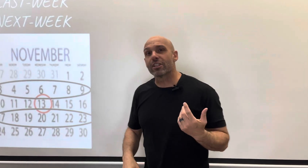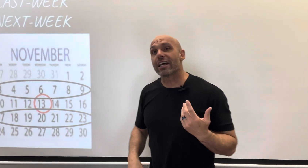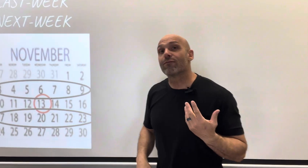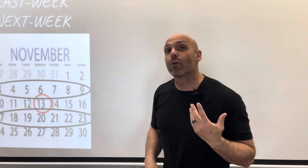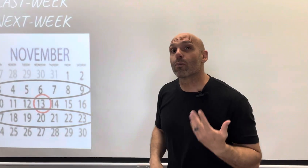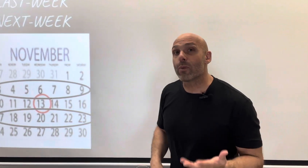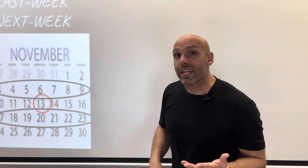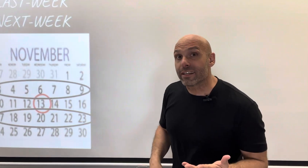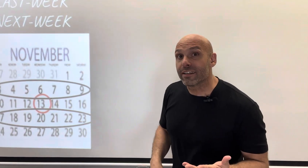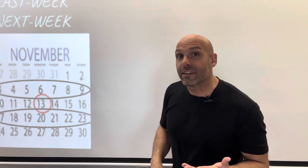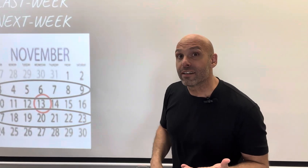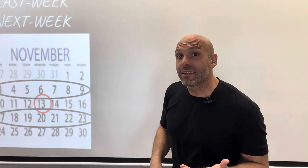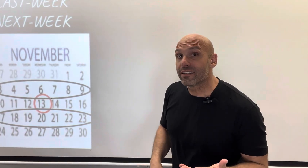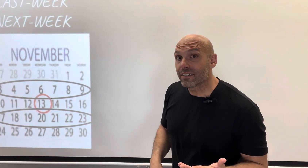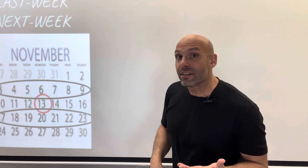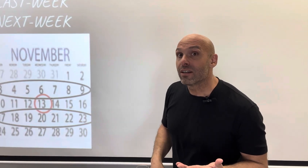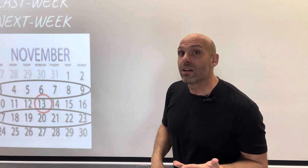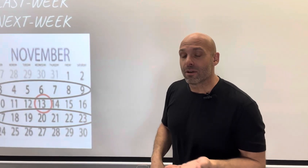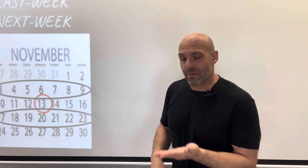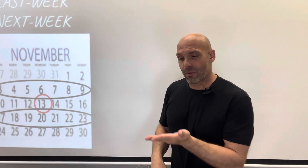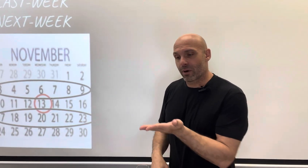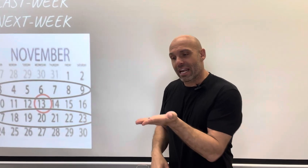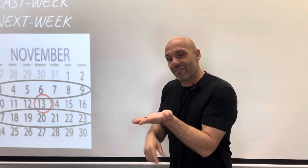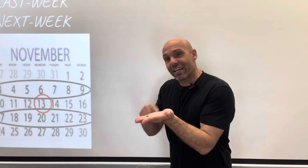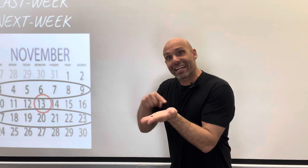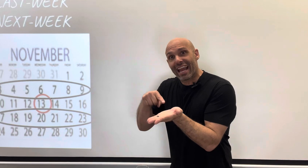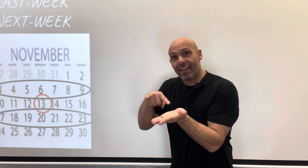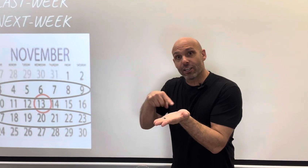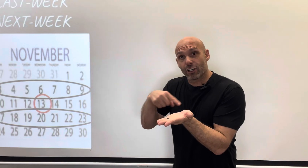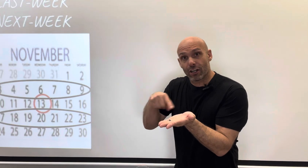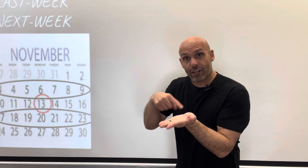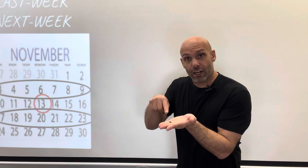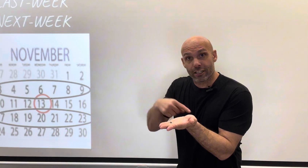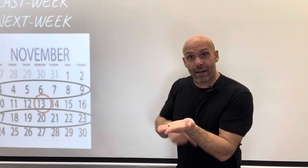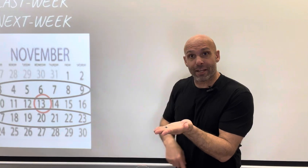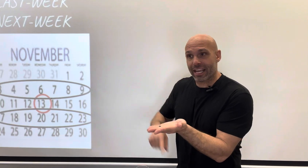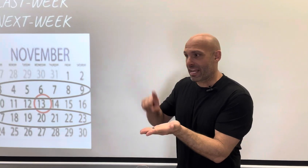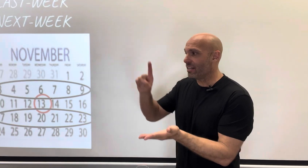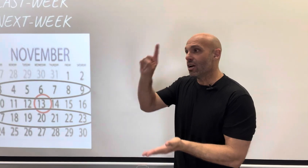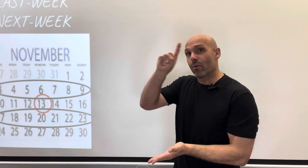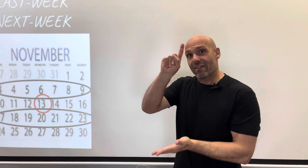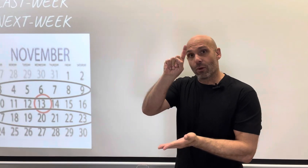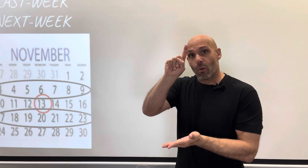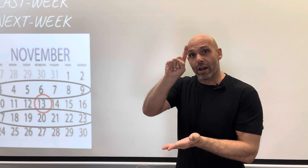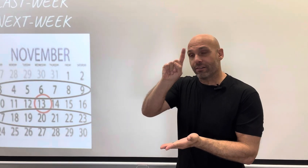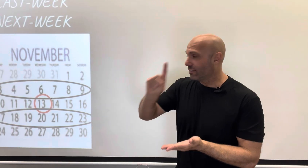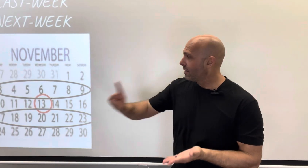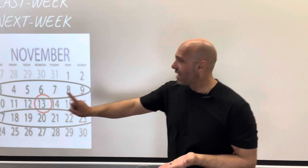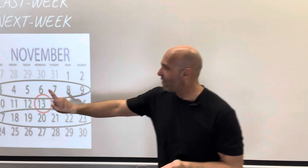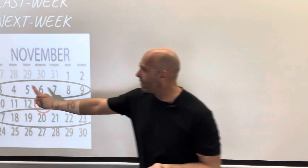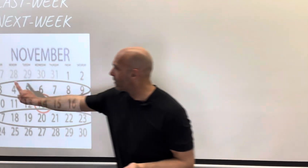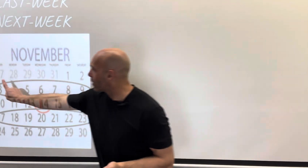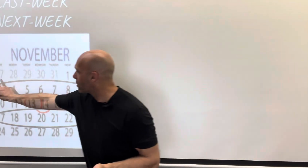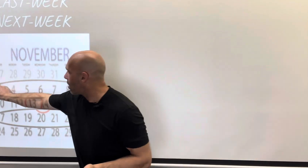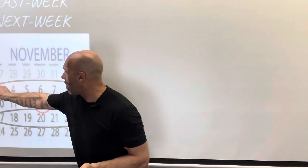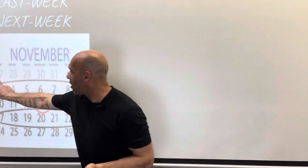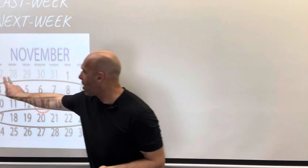sign for week? Remember, we're going to have that calendar on our non-dominant hand. We have the 1, and remember, it goes all